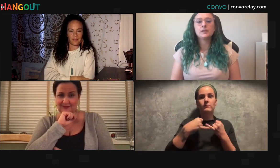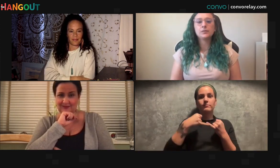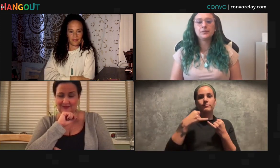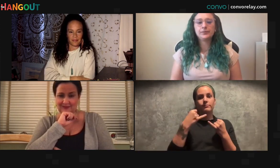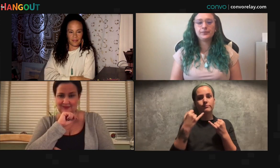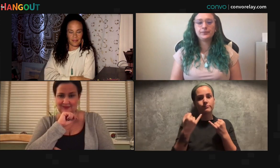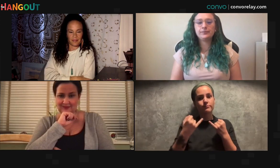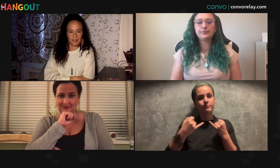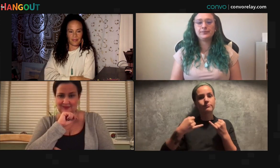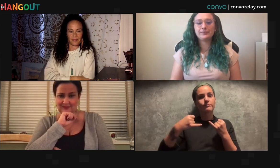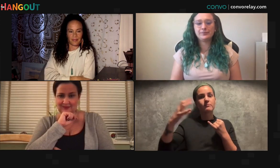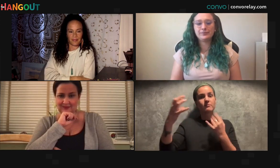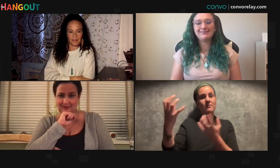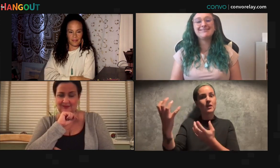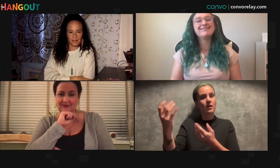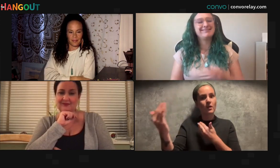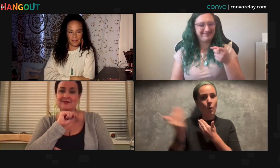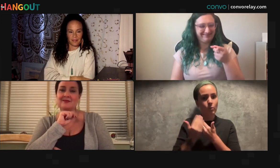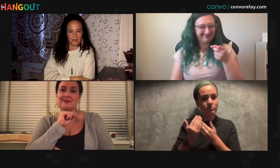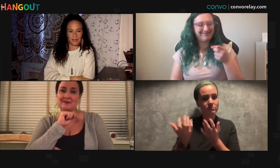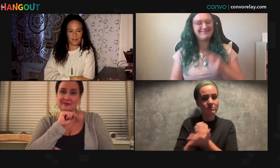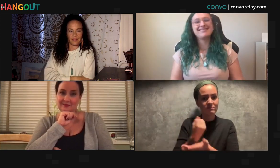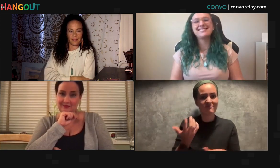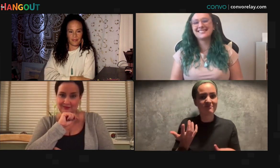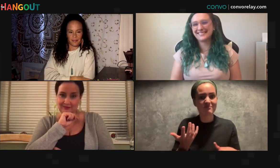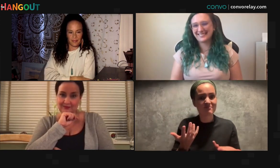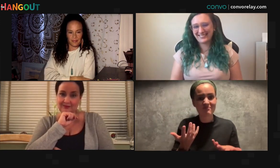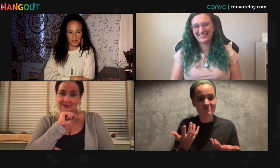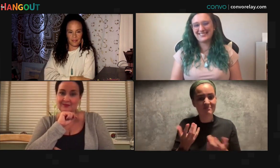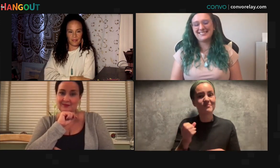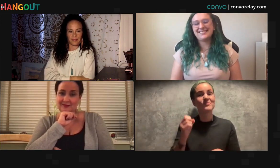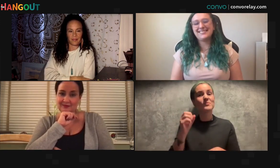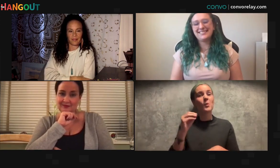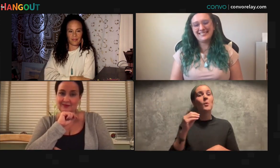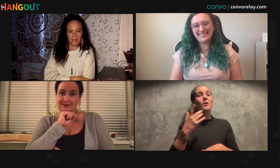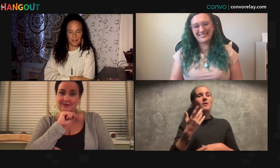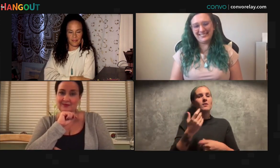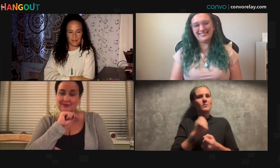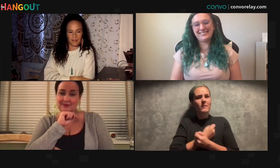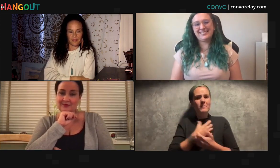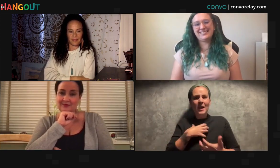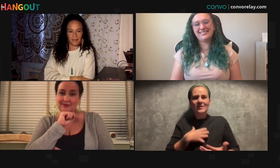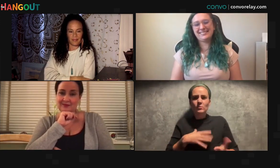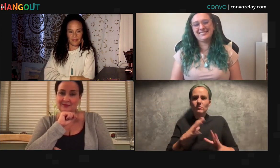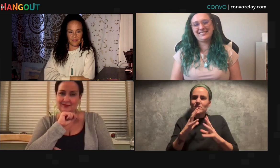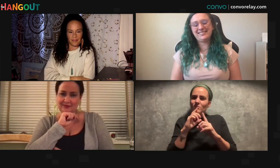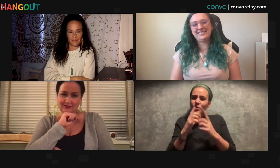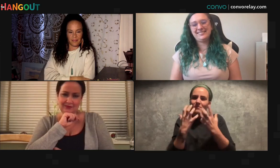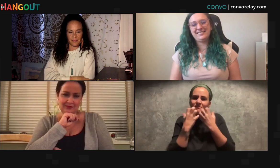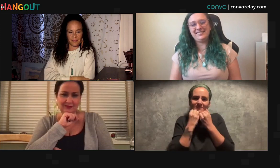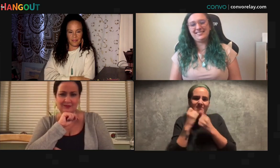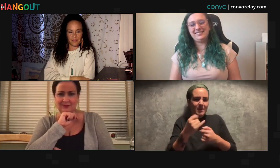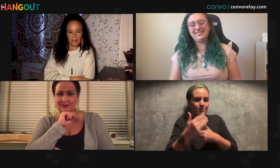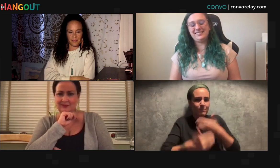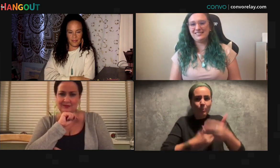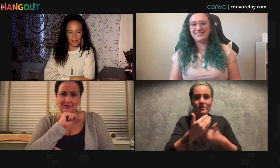I recognize if I'm not operating from a place of true love, I'm not able to get it. So that always has to be at that